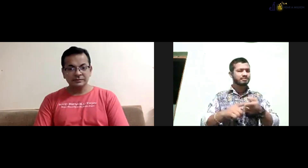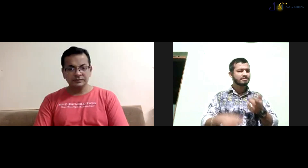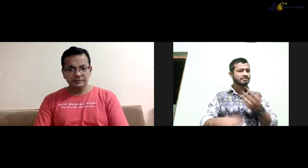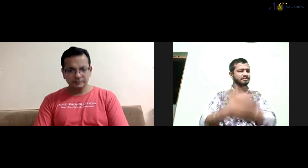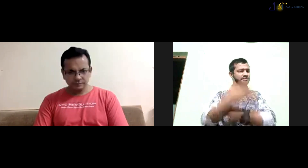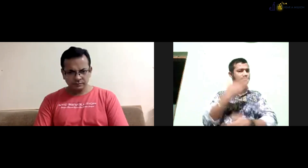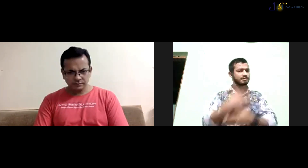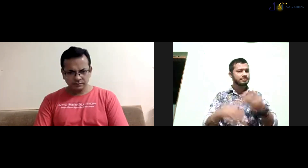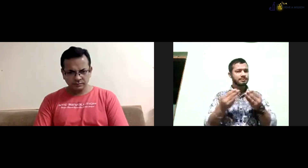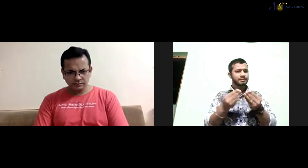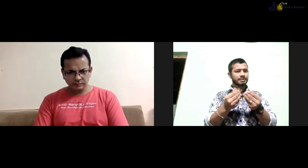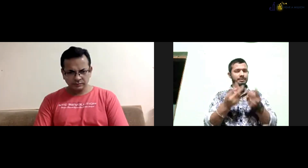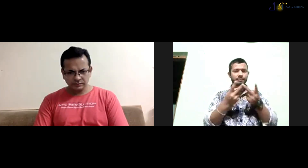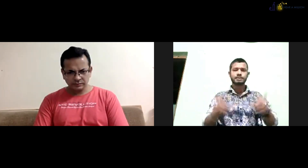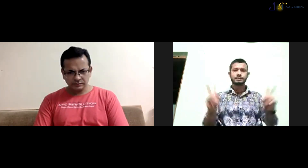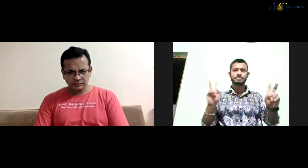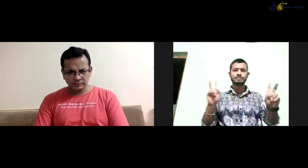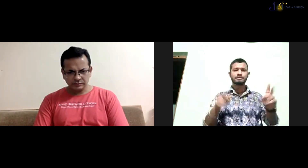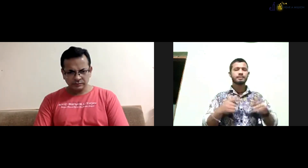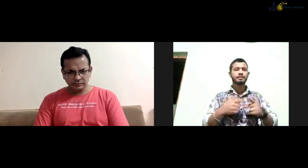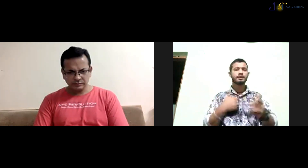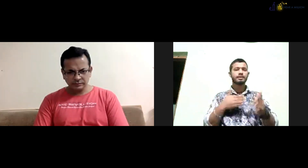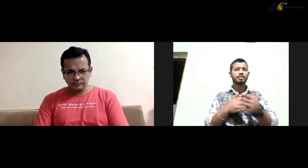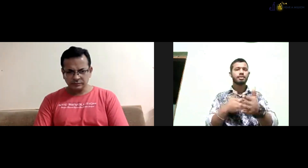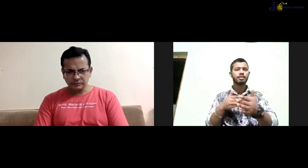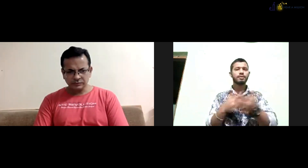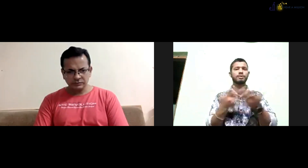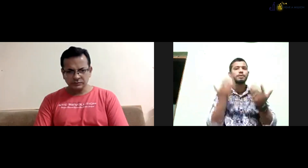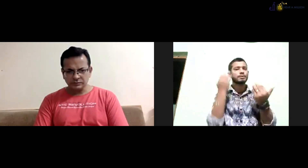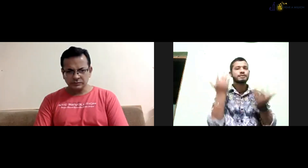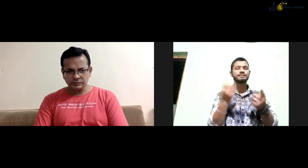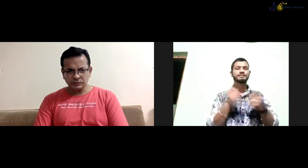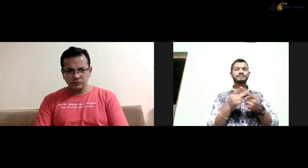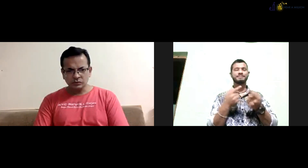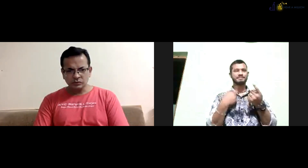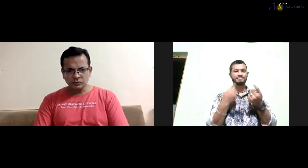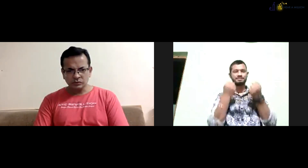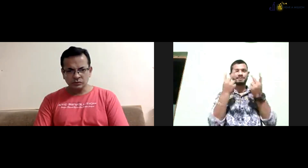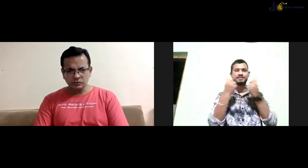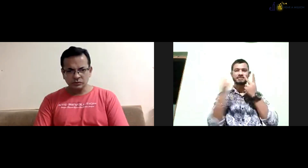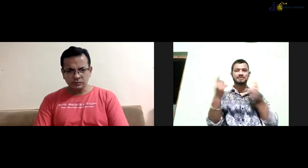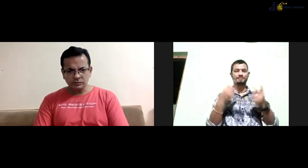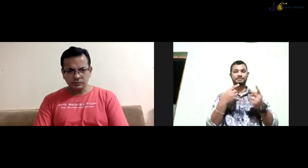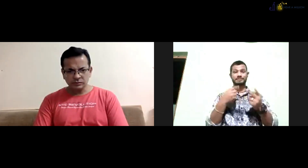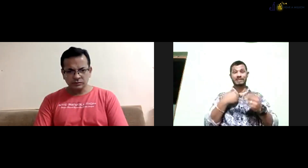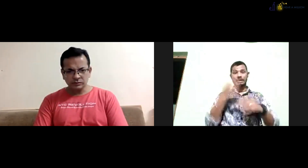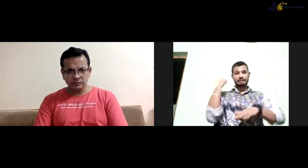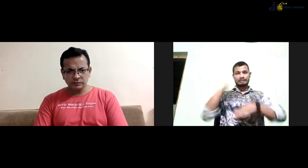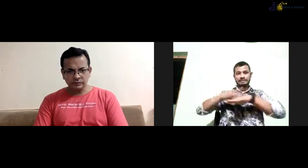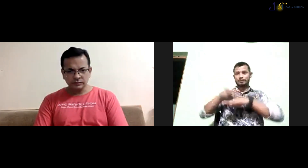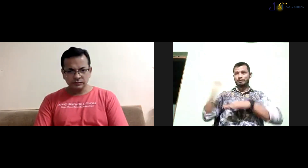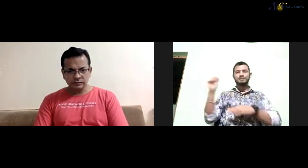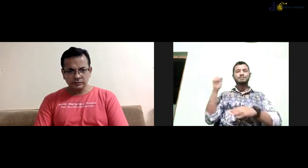I was planning over that. But then I realized that, yeah, I'm having a disability, a locomotor disability.